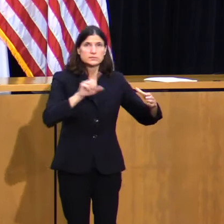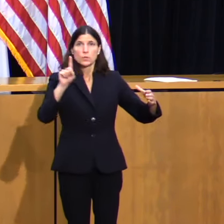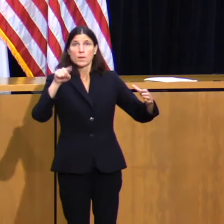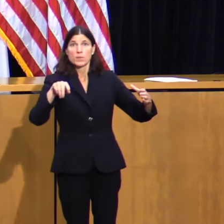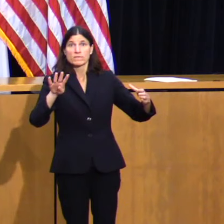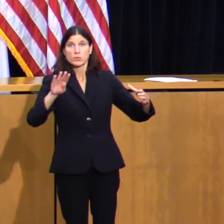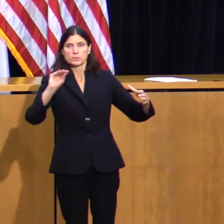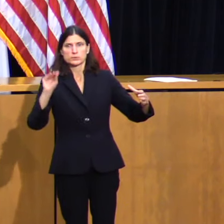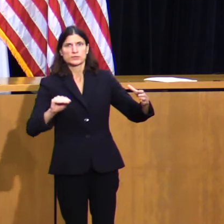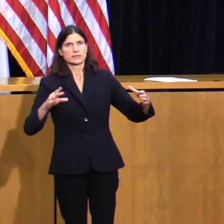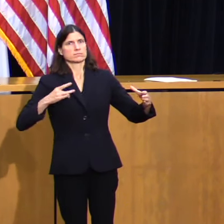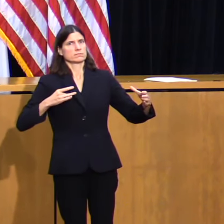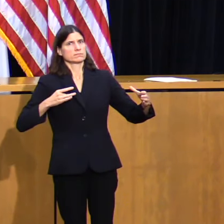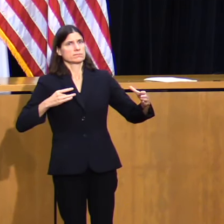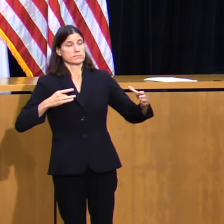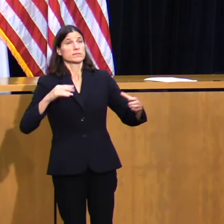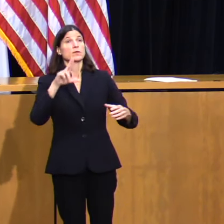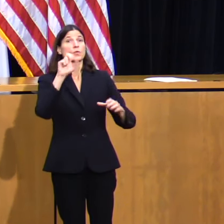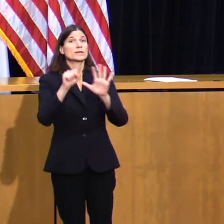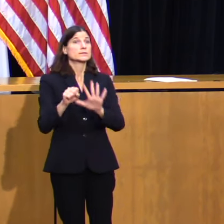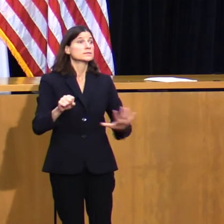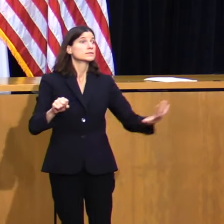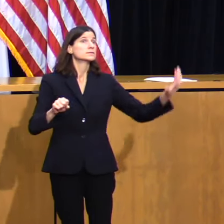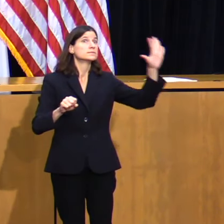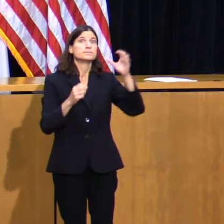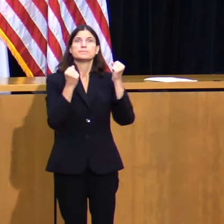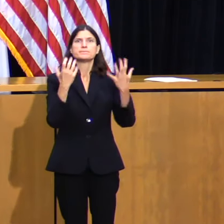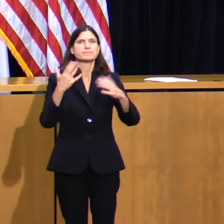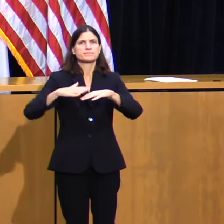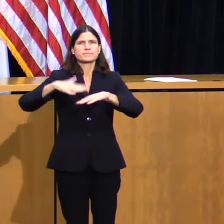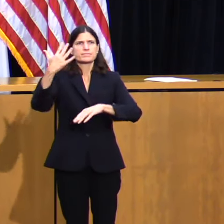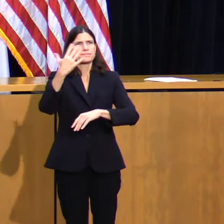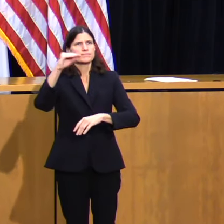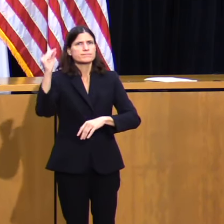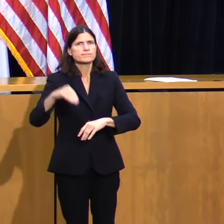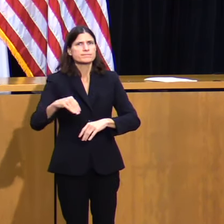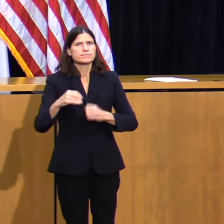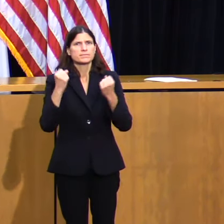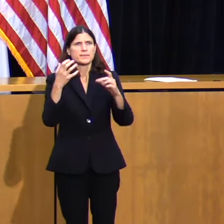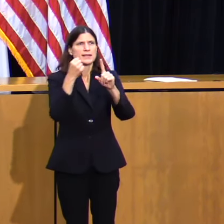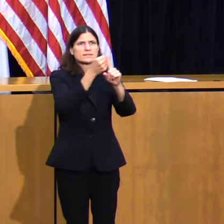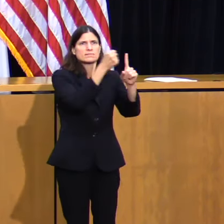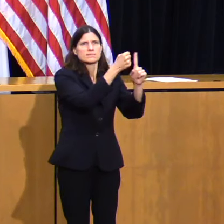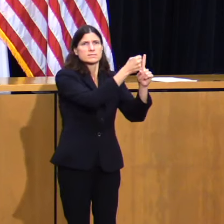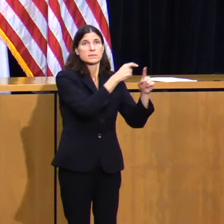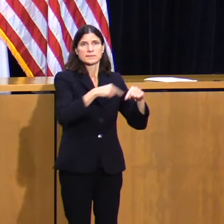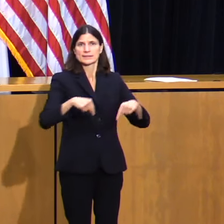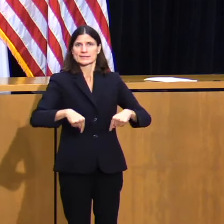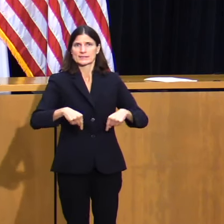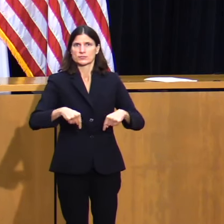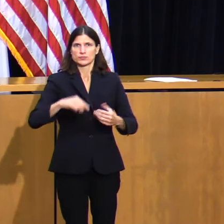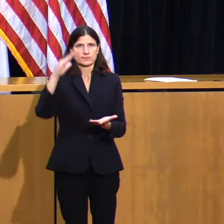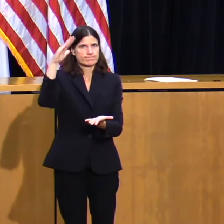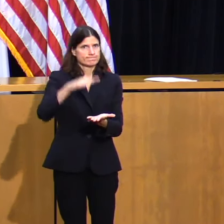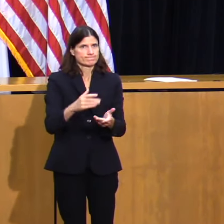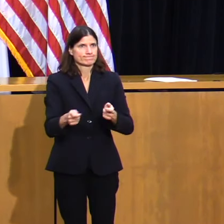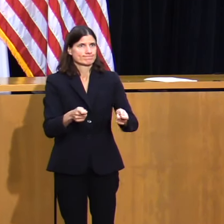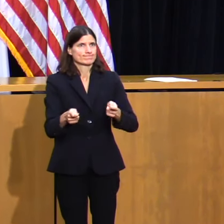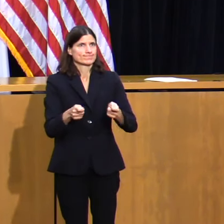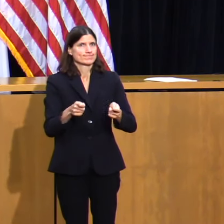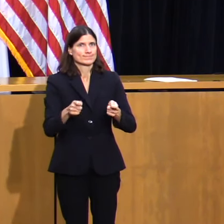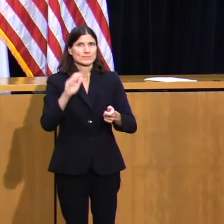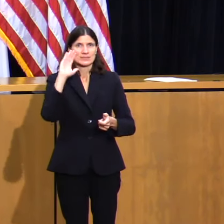database. Like other states across the country, Massachusetts has been impacted by processing delays at